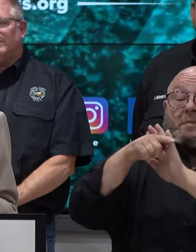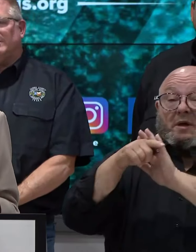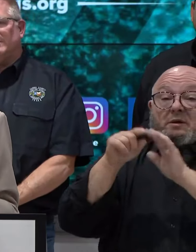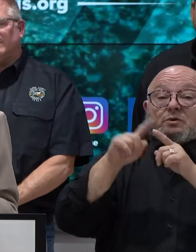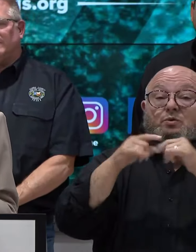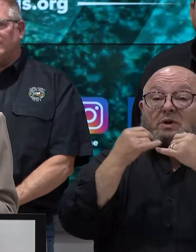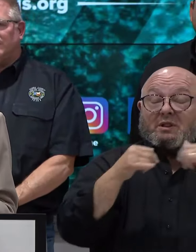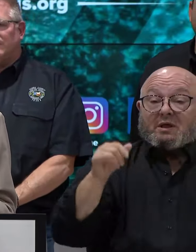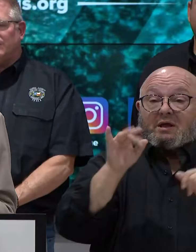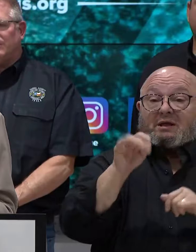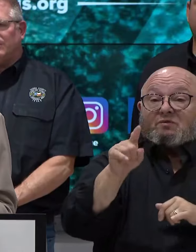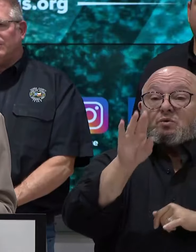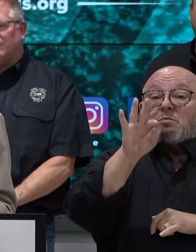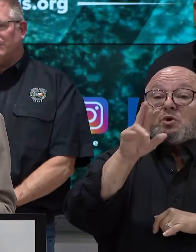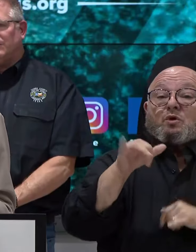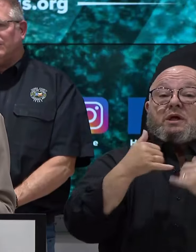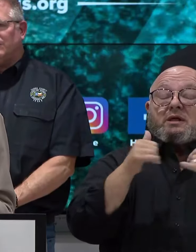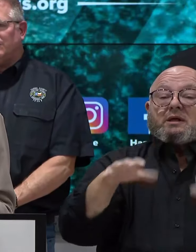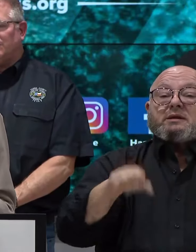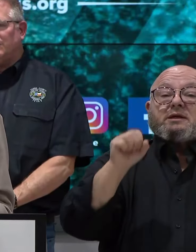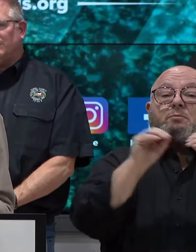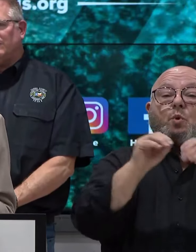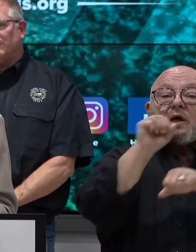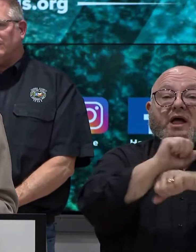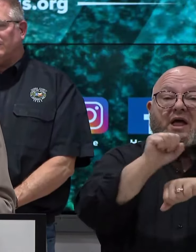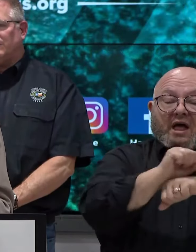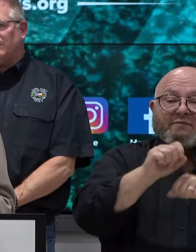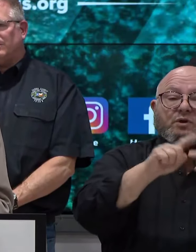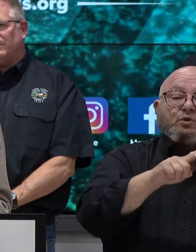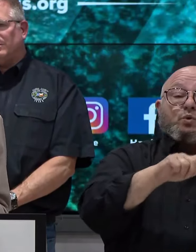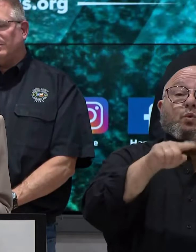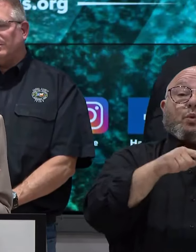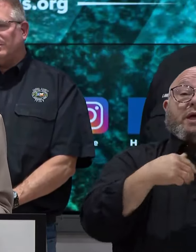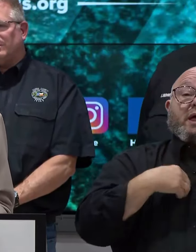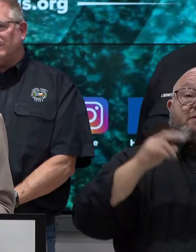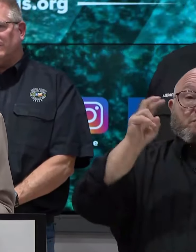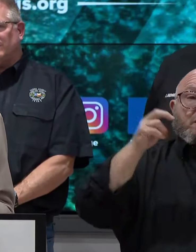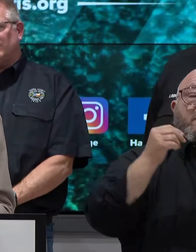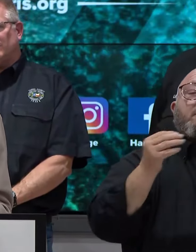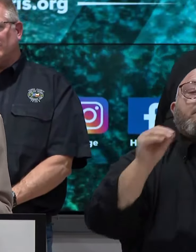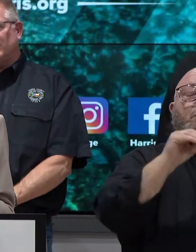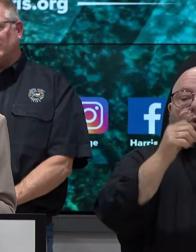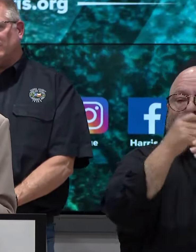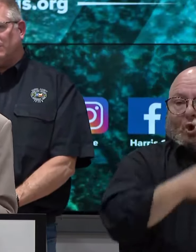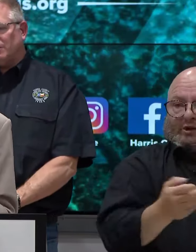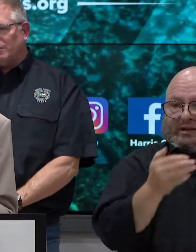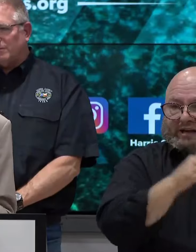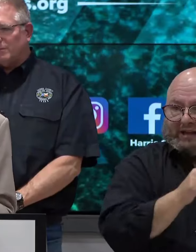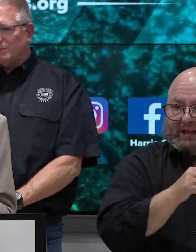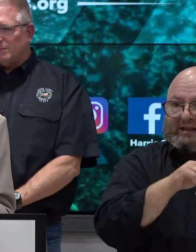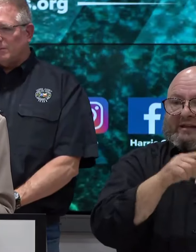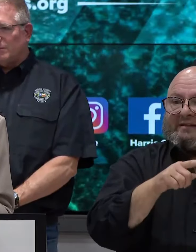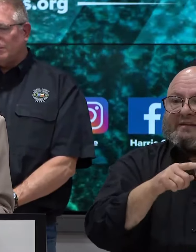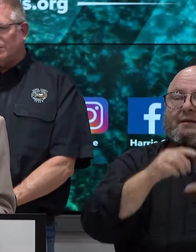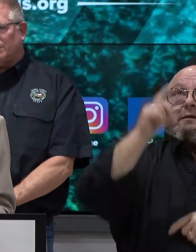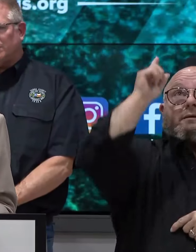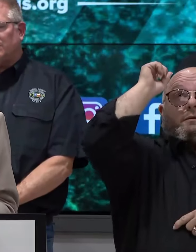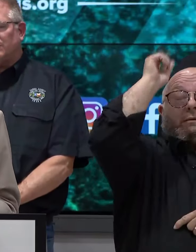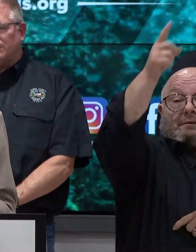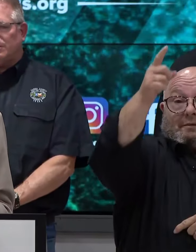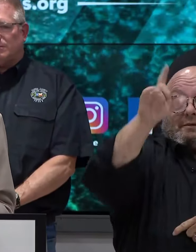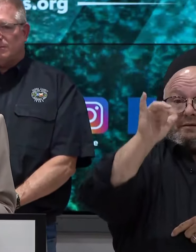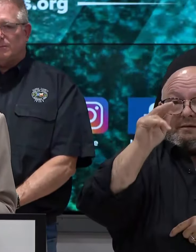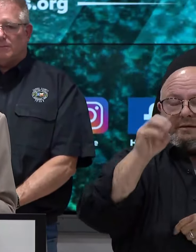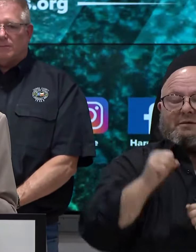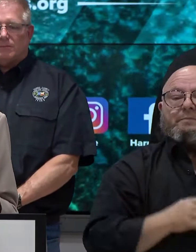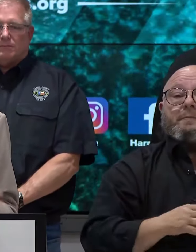So if you bury lines and it takes more effort to get to them when there is an issue, and more cost again, right, than it is the overhead lines, number one.